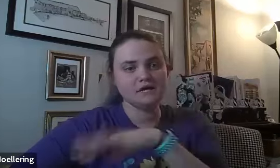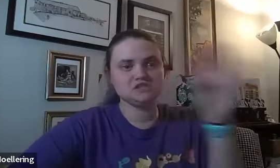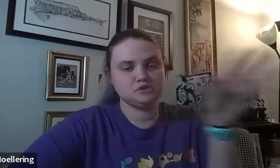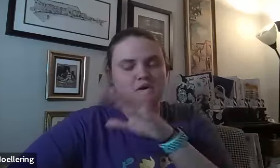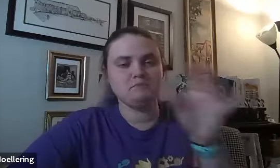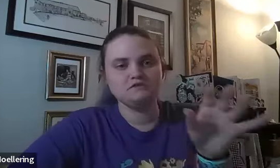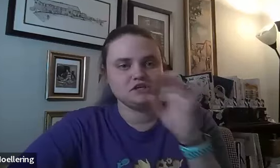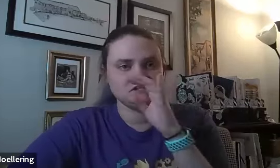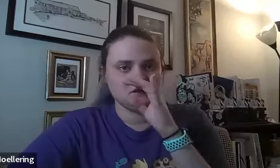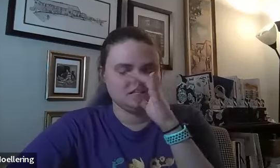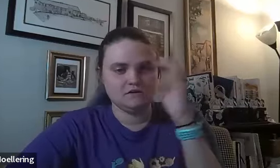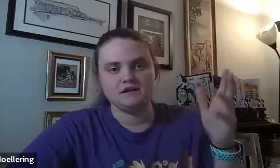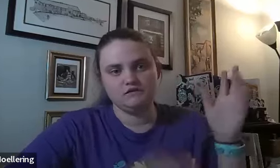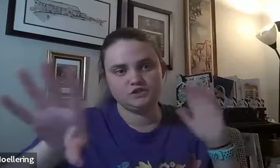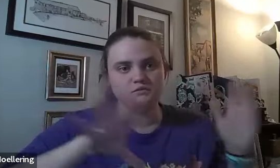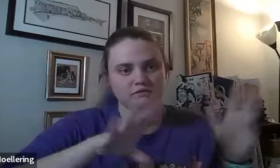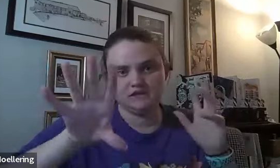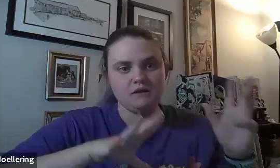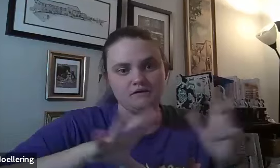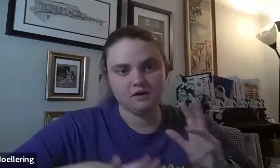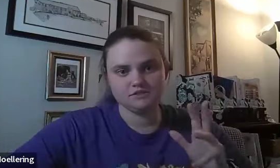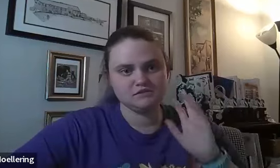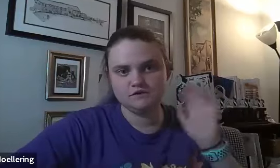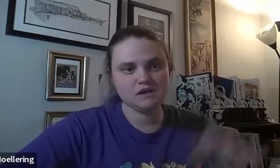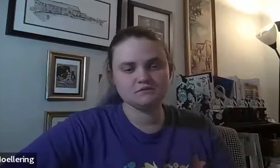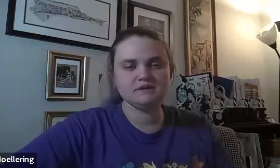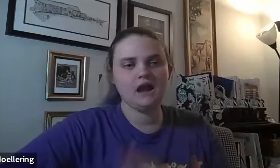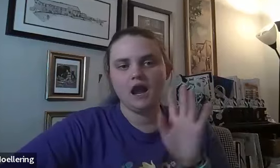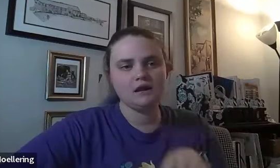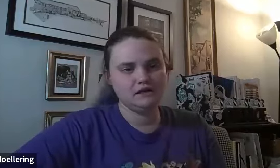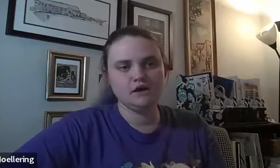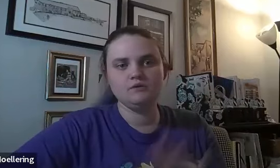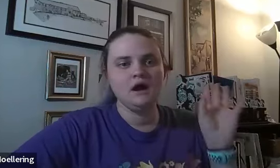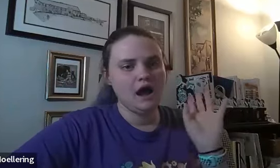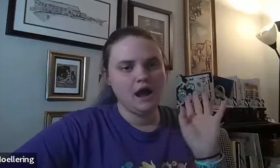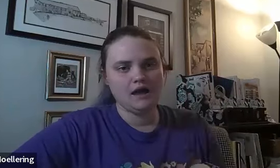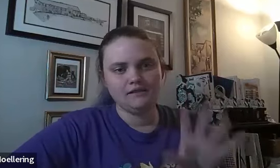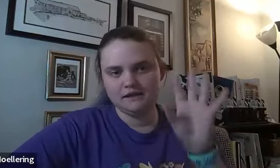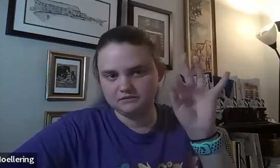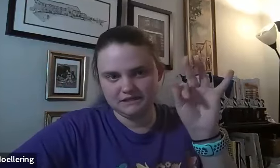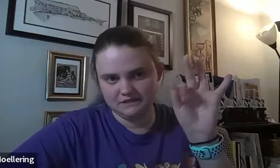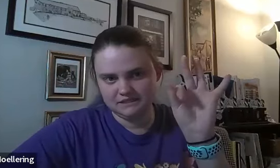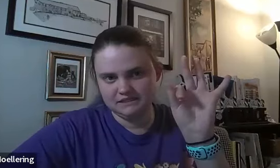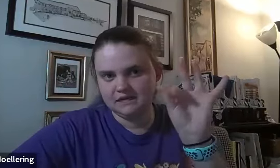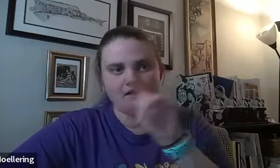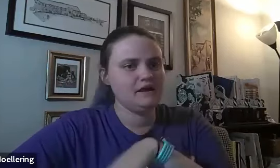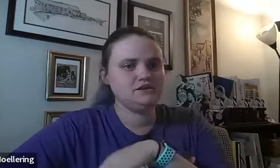just am showing both just so as a reminder of which, like, you have options. If you guys want to be like, I already know I like doing 19, I like